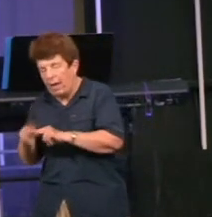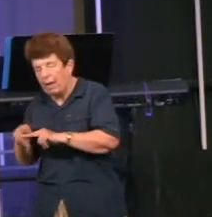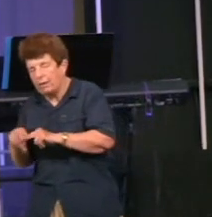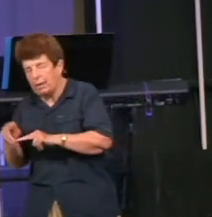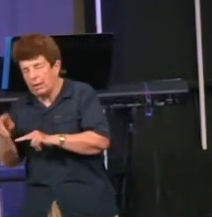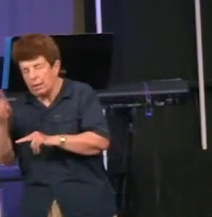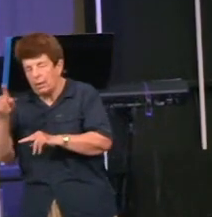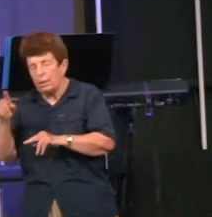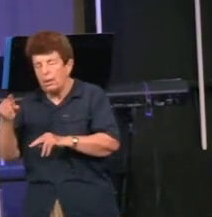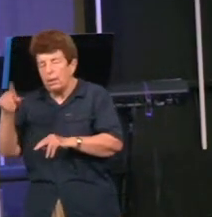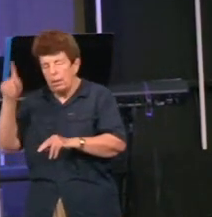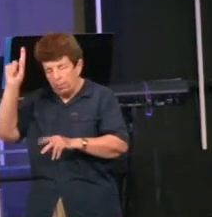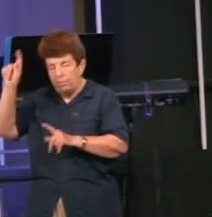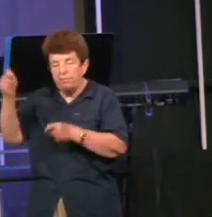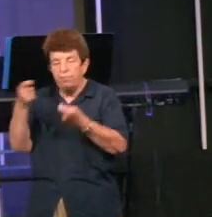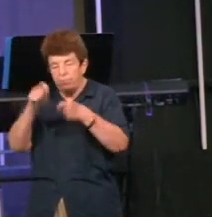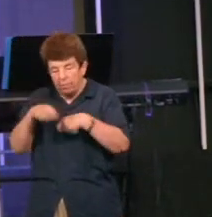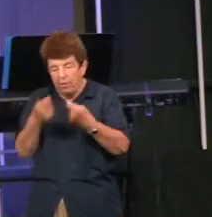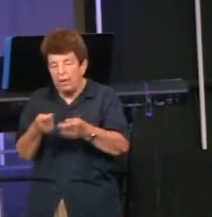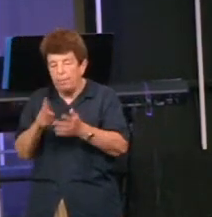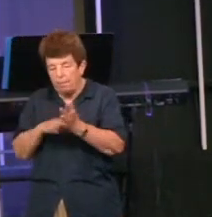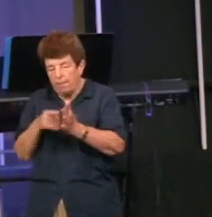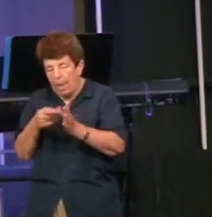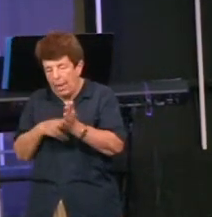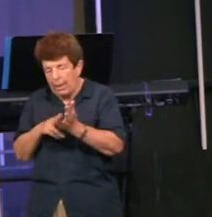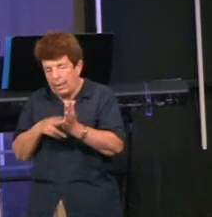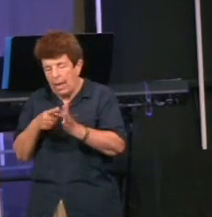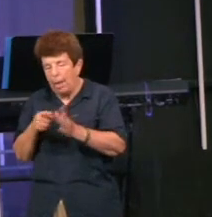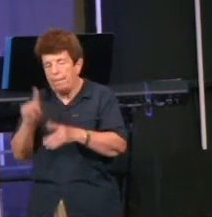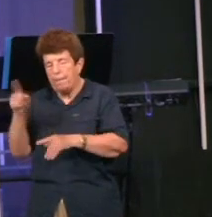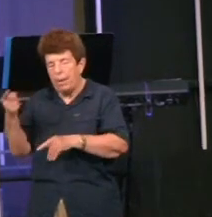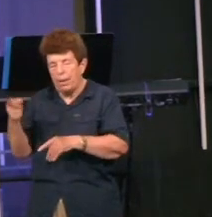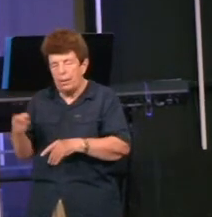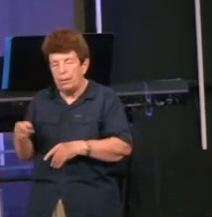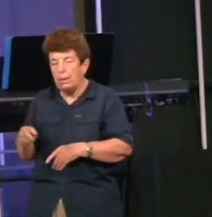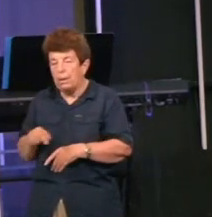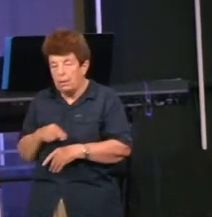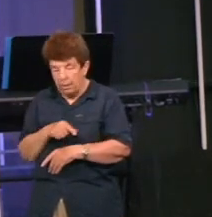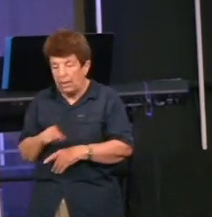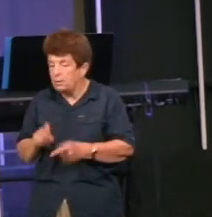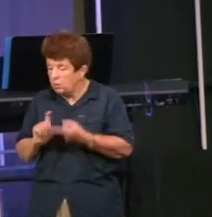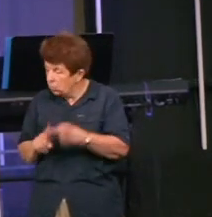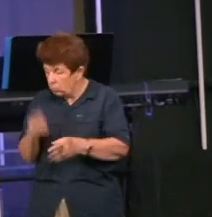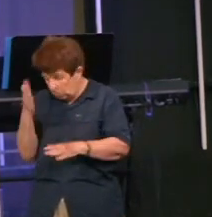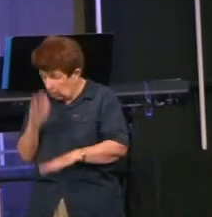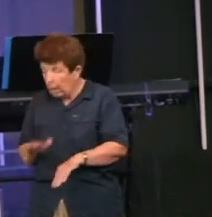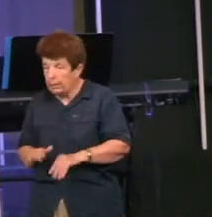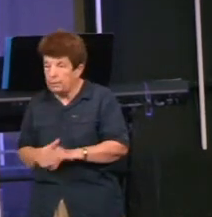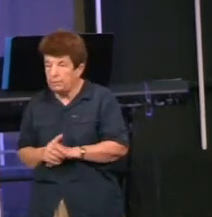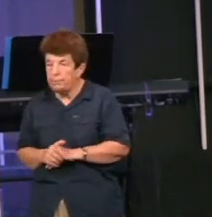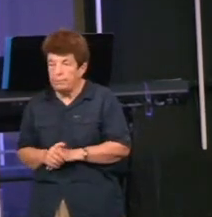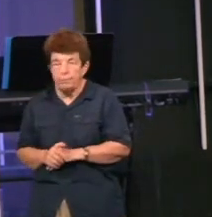manna from heaven, that was bread from heaven, they ate it physically and they're dead.